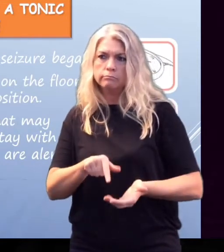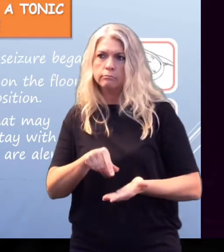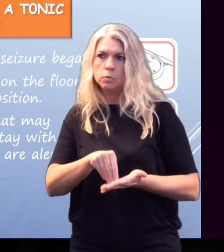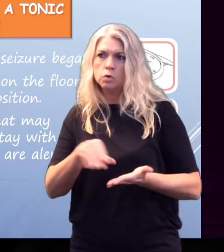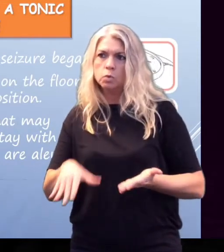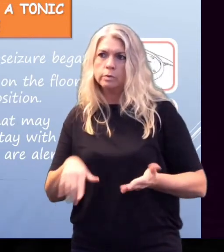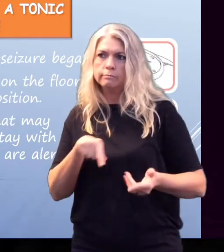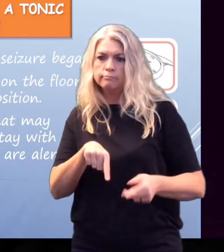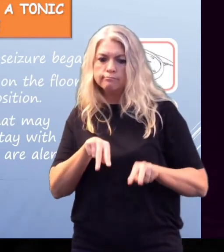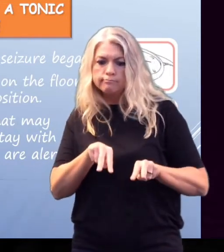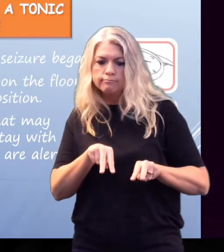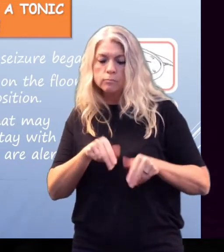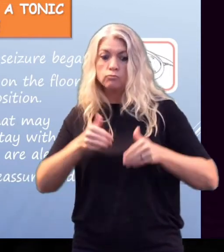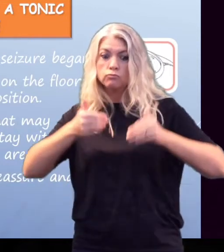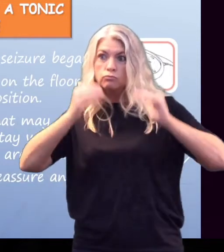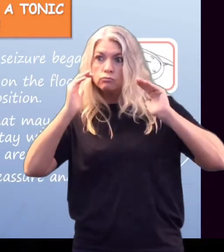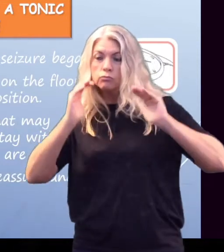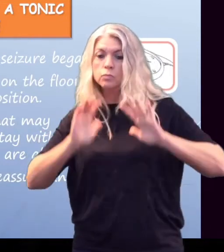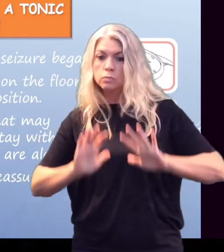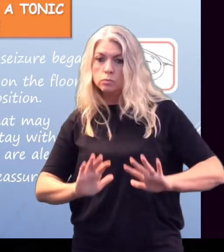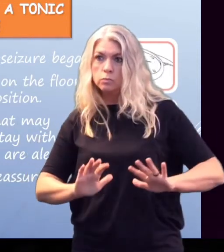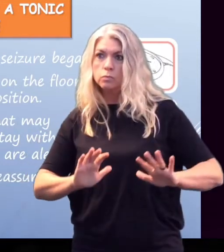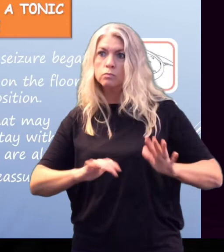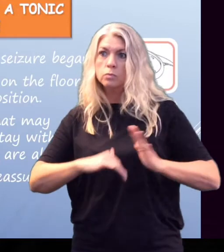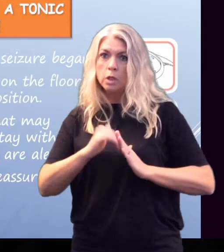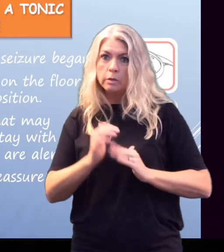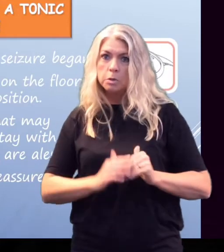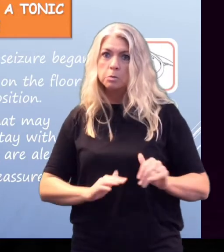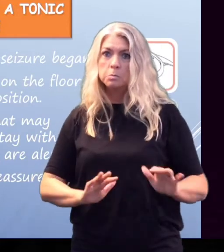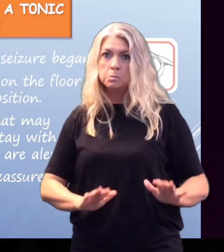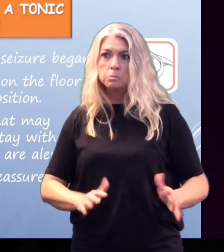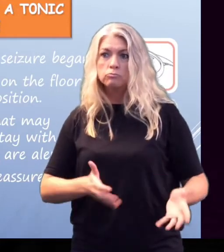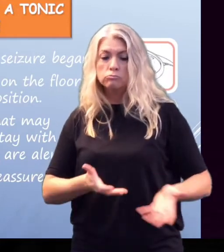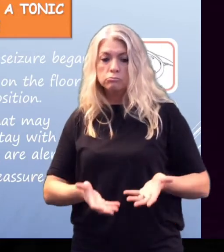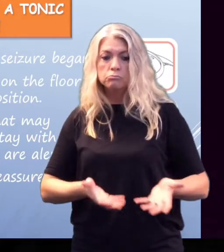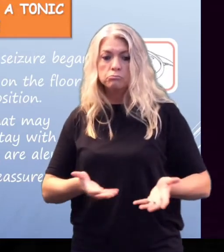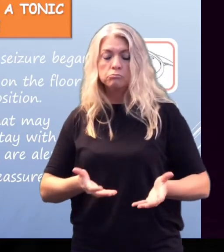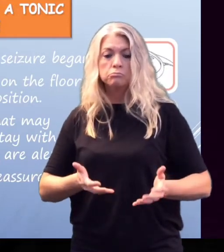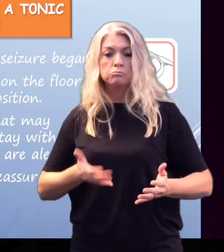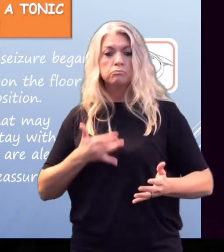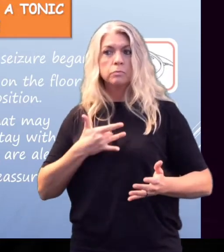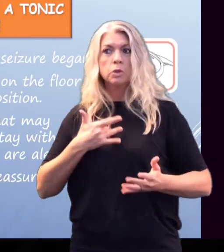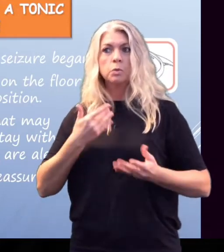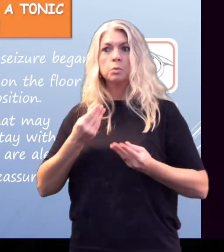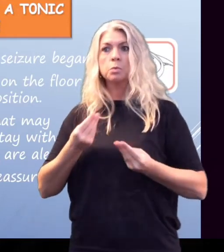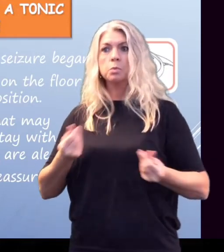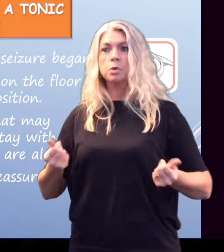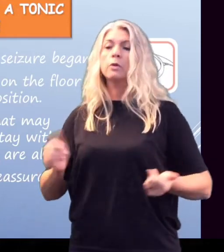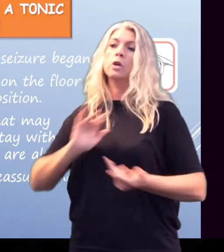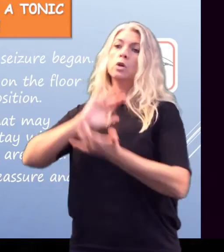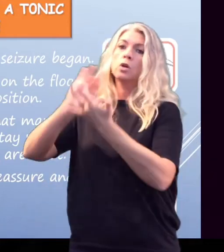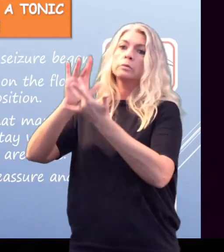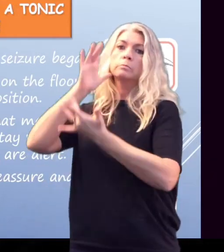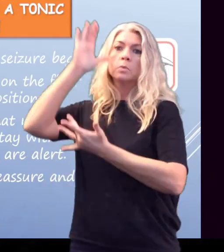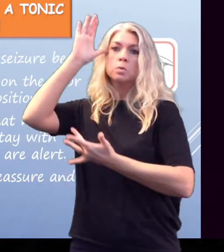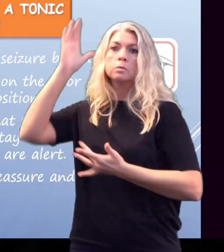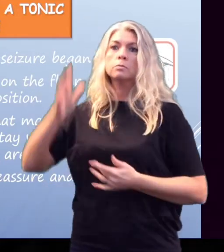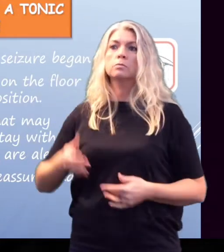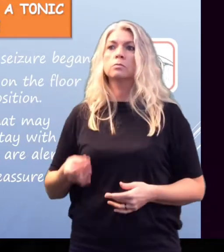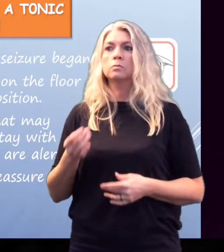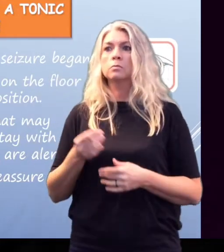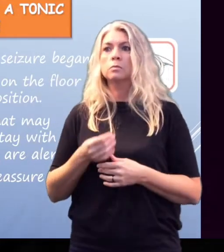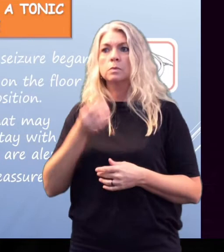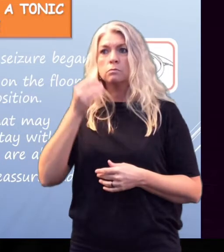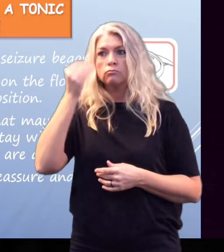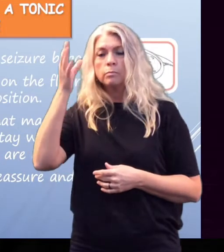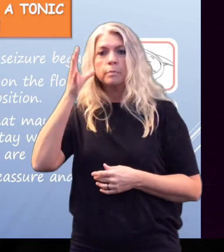alert. After the seizure, reassure and comfort the child, and contact their parent to let them know